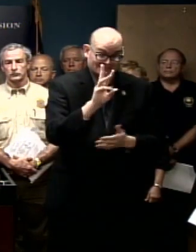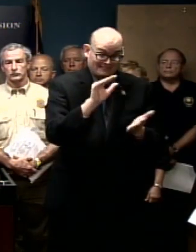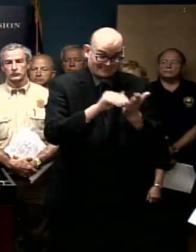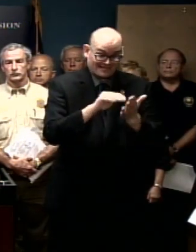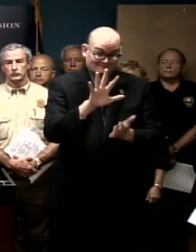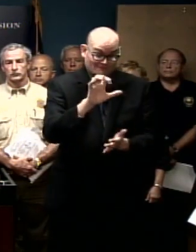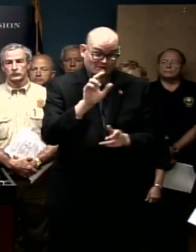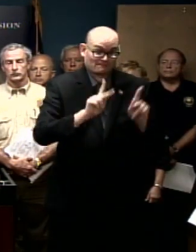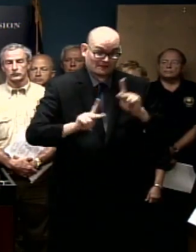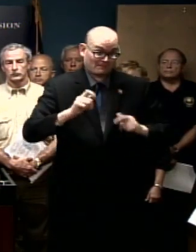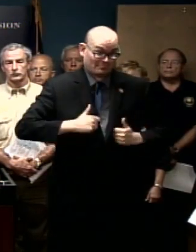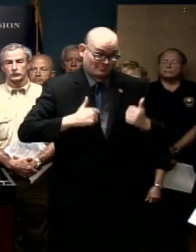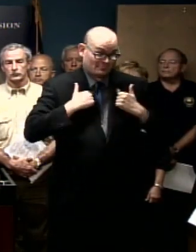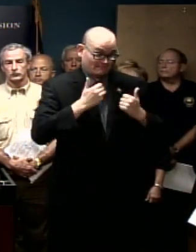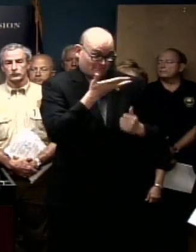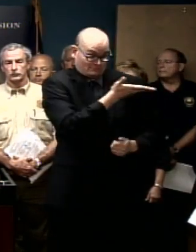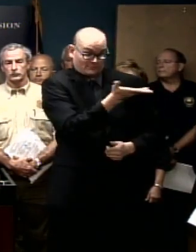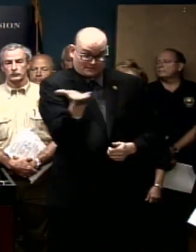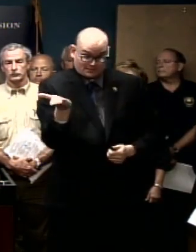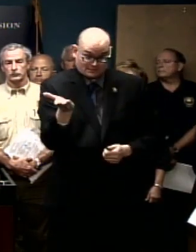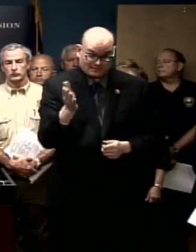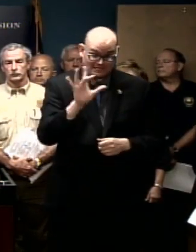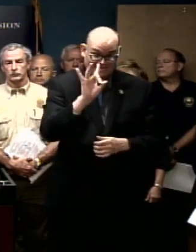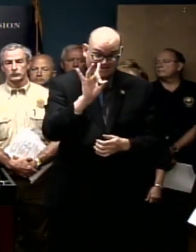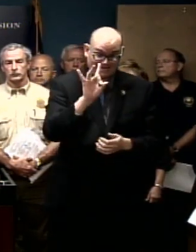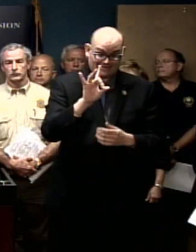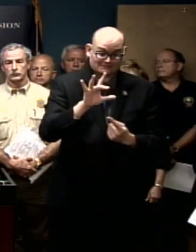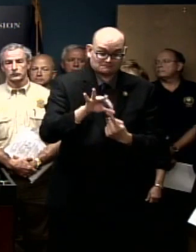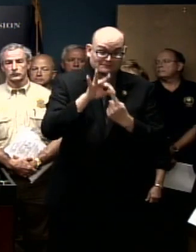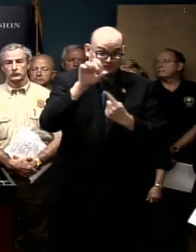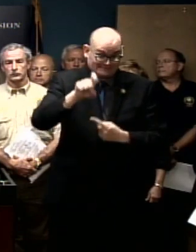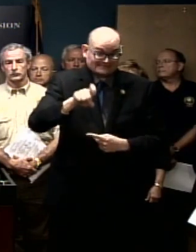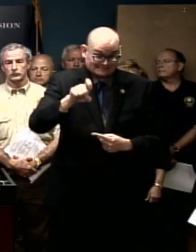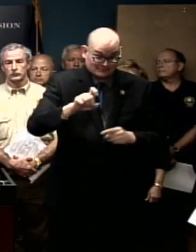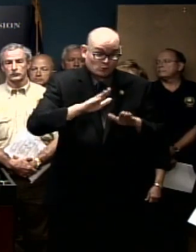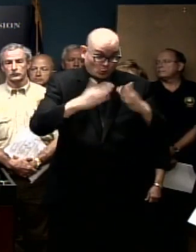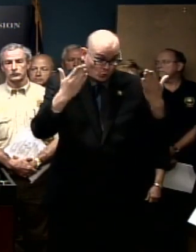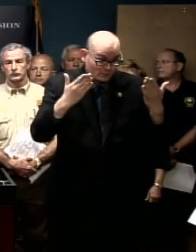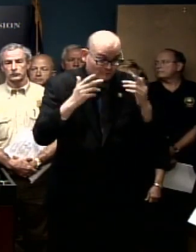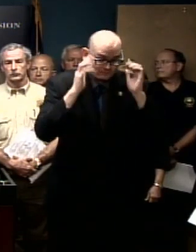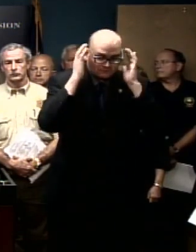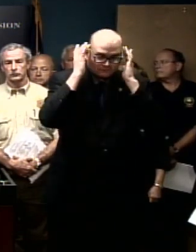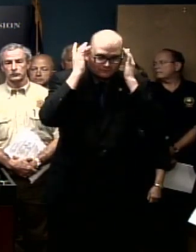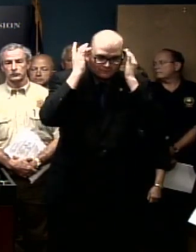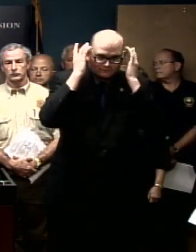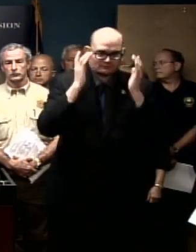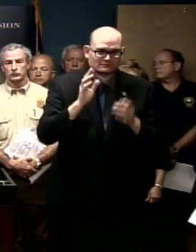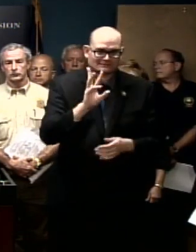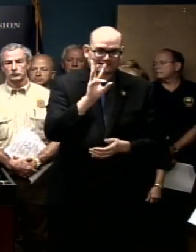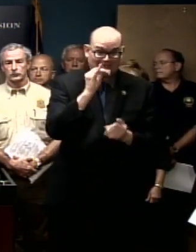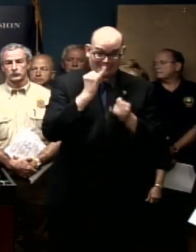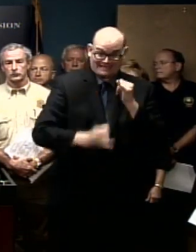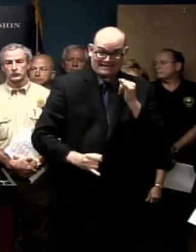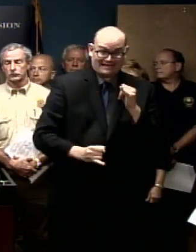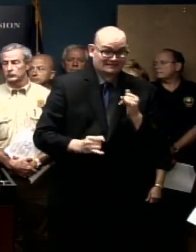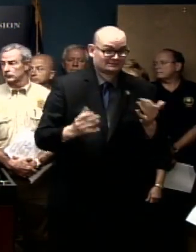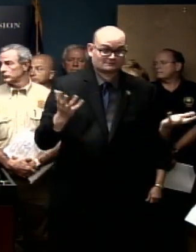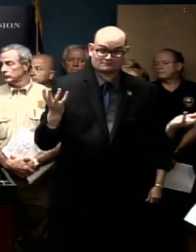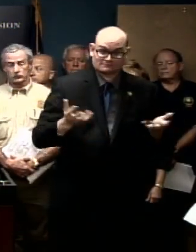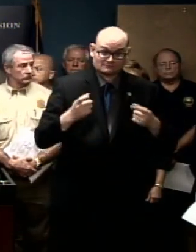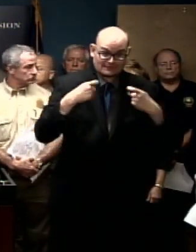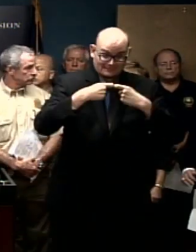have 8 special needs shelters that are open. The last reported outages number,